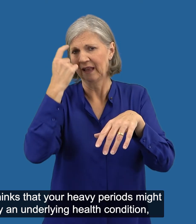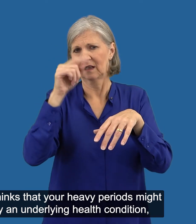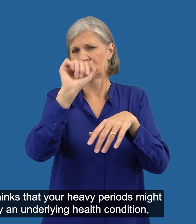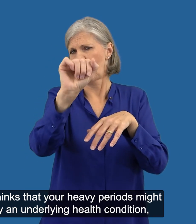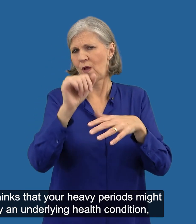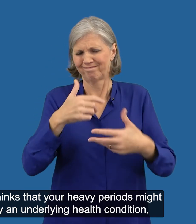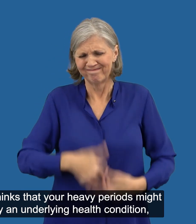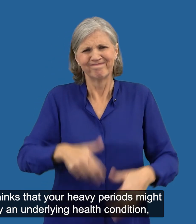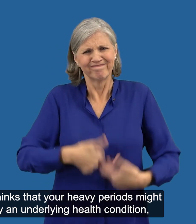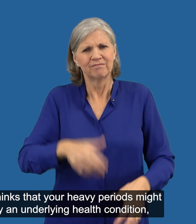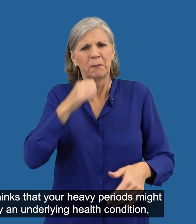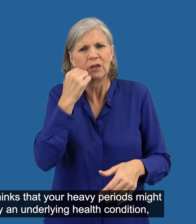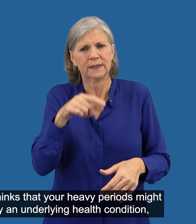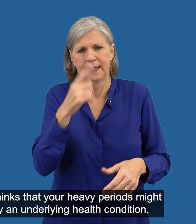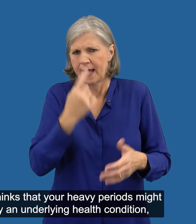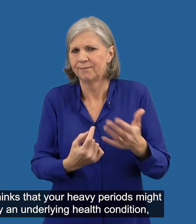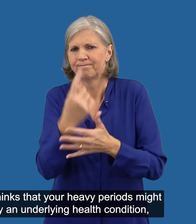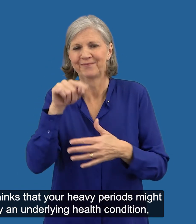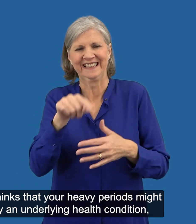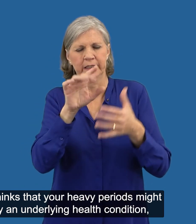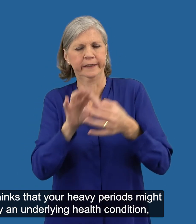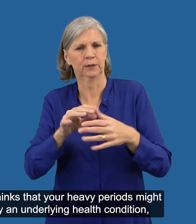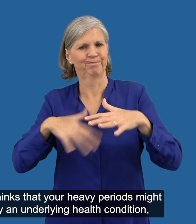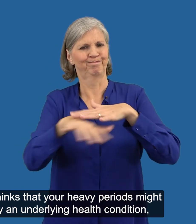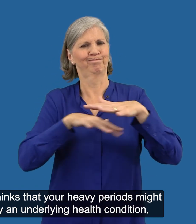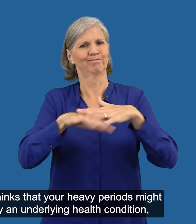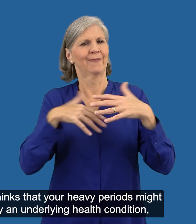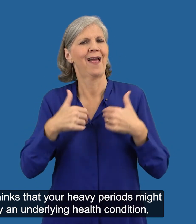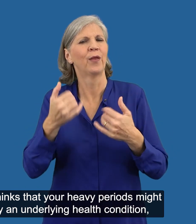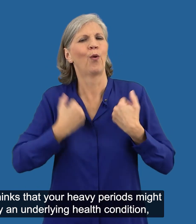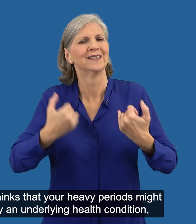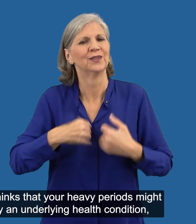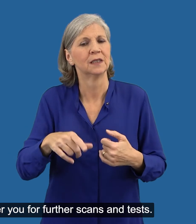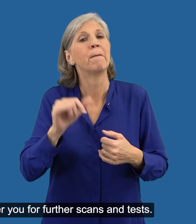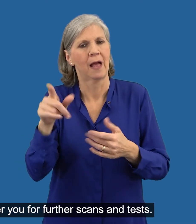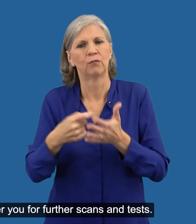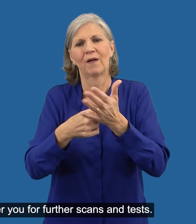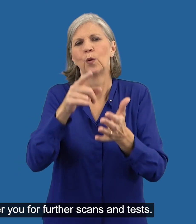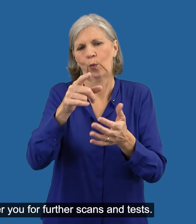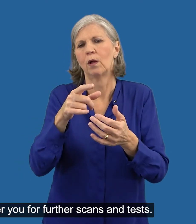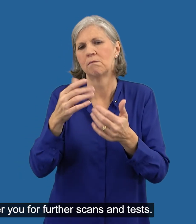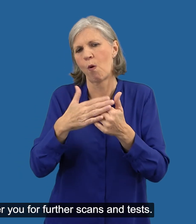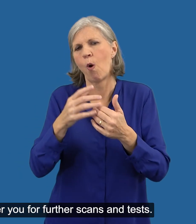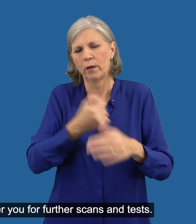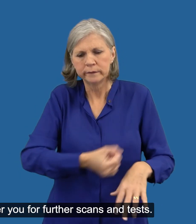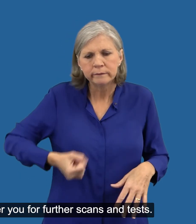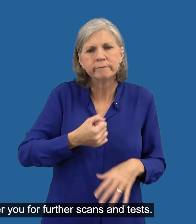If your doctor thinks that your heavy periods might be caused by an underlying health condition, they may refer you for further scans and